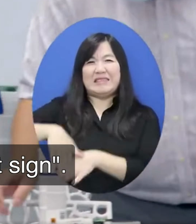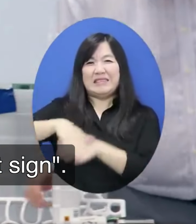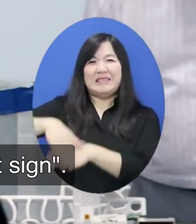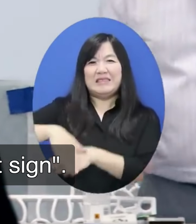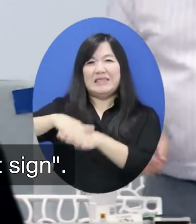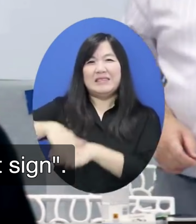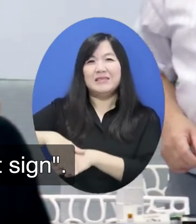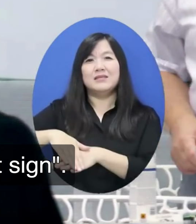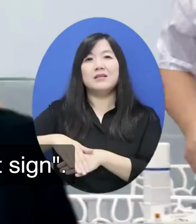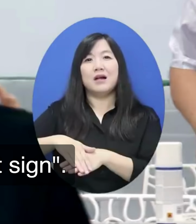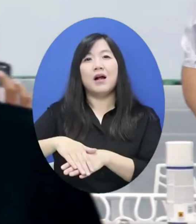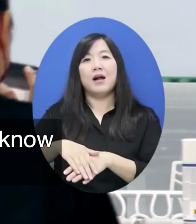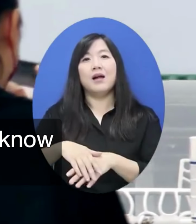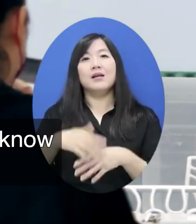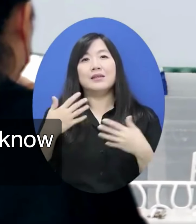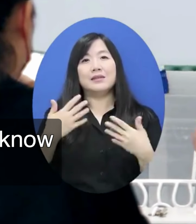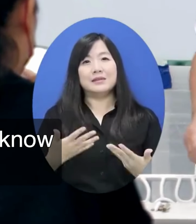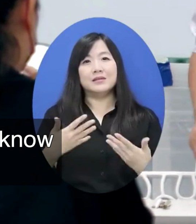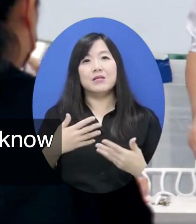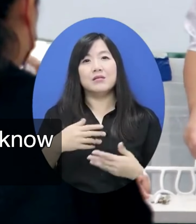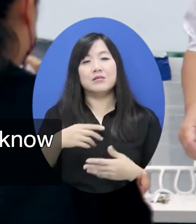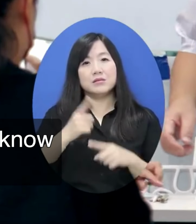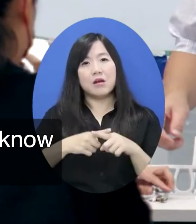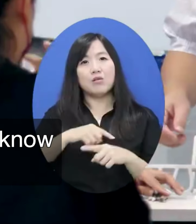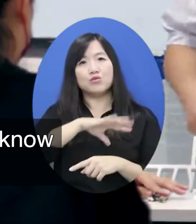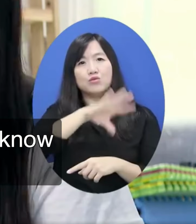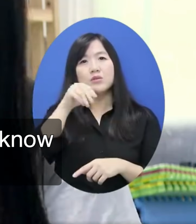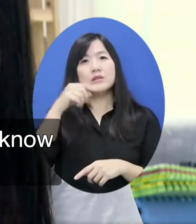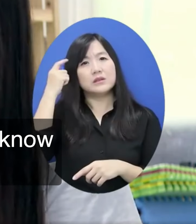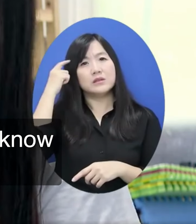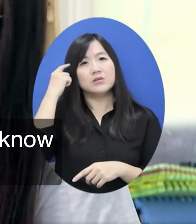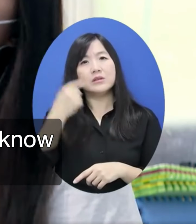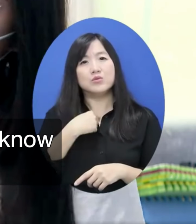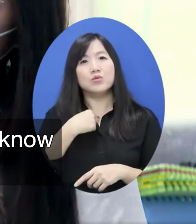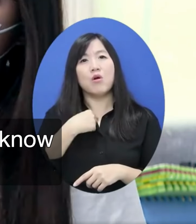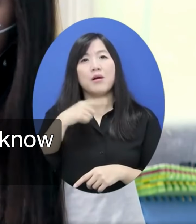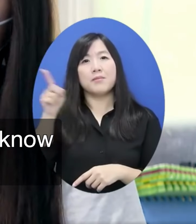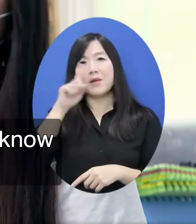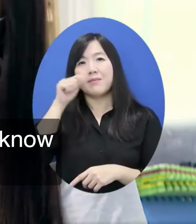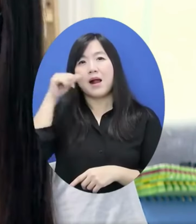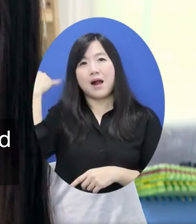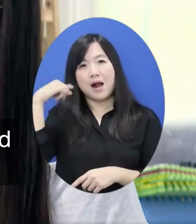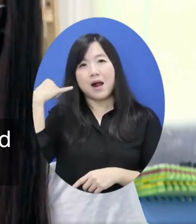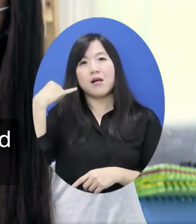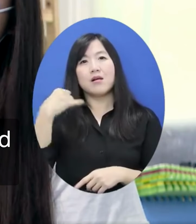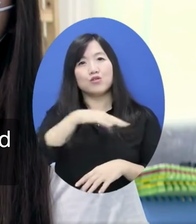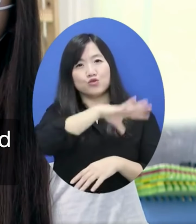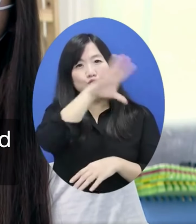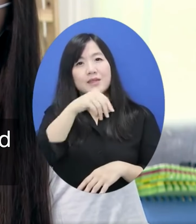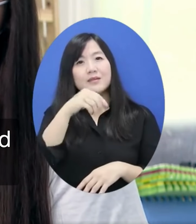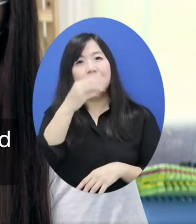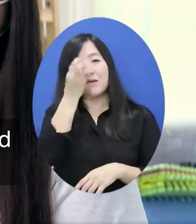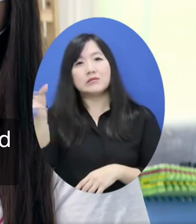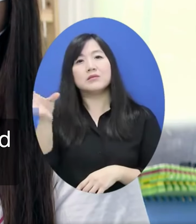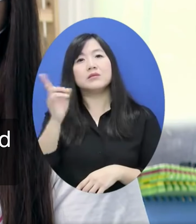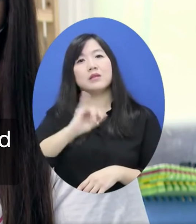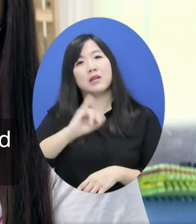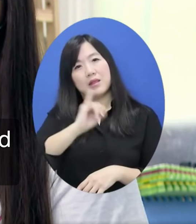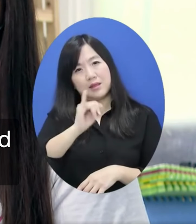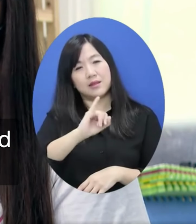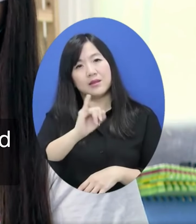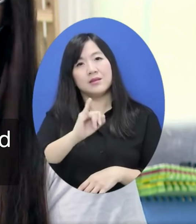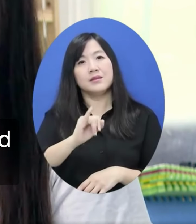oh, don't sign. But later on, I think they have to know my parents are deaf, so please don't have this